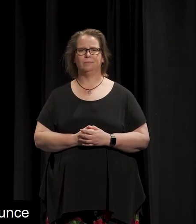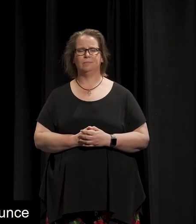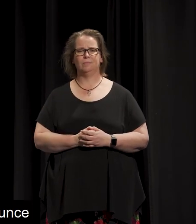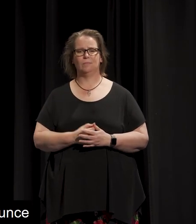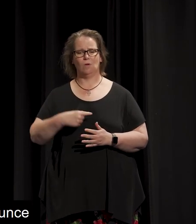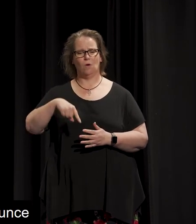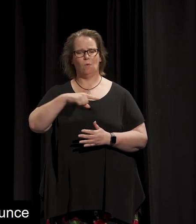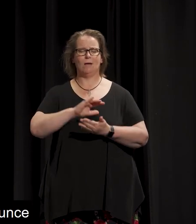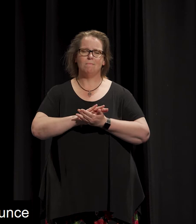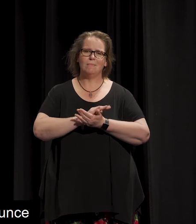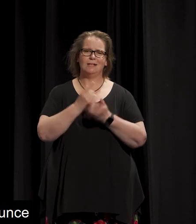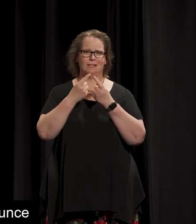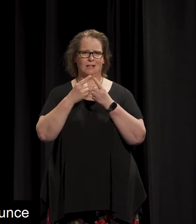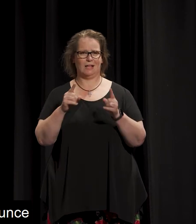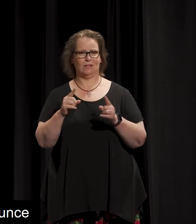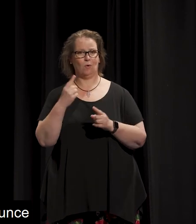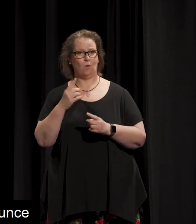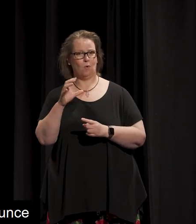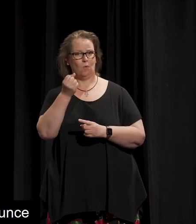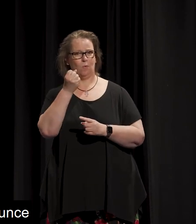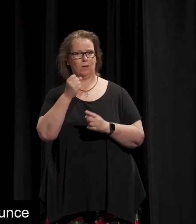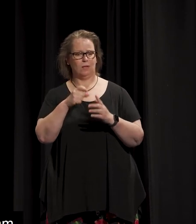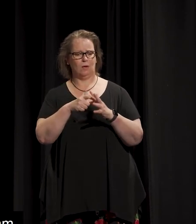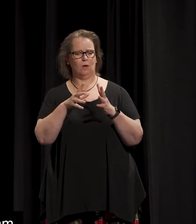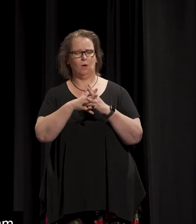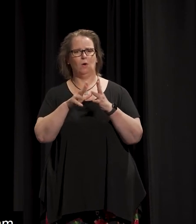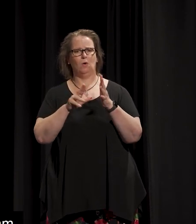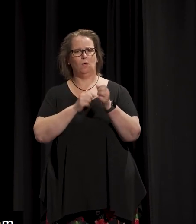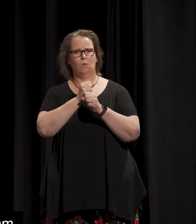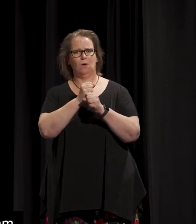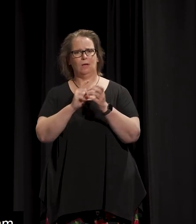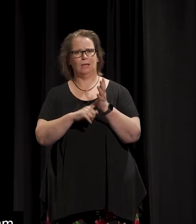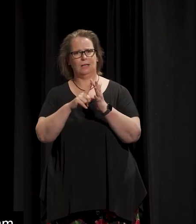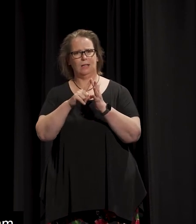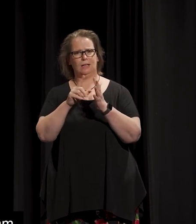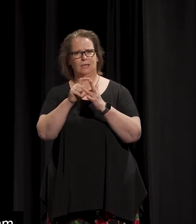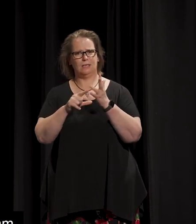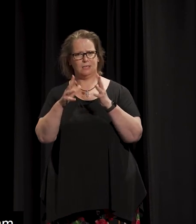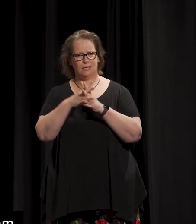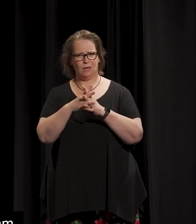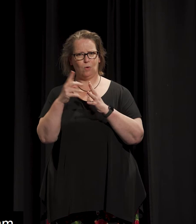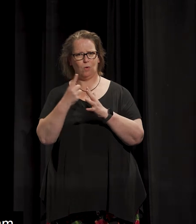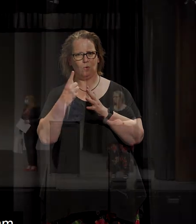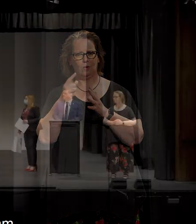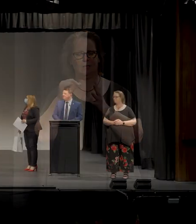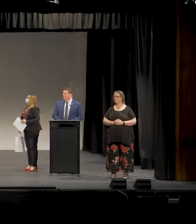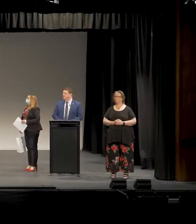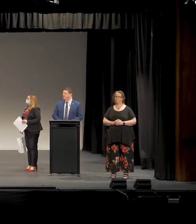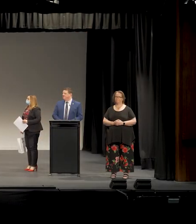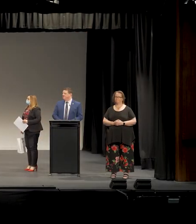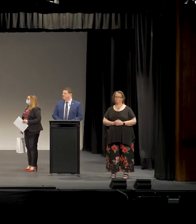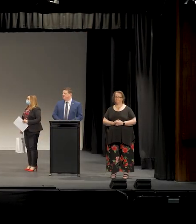We are very pleased to announce the recipient of a Kuang Lee Dao Scholarship to Sathwik Passan.